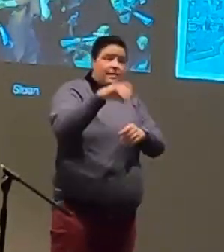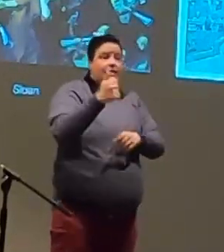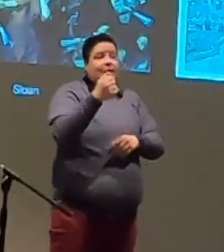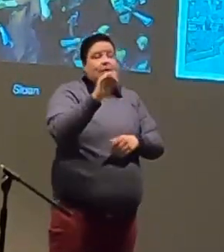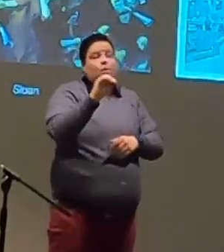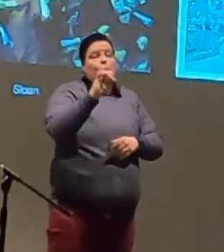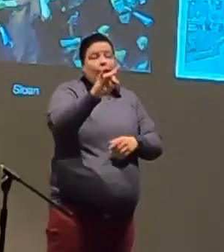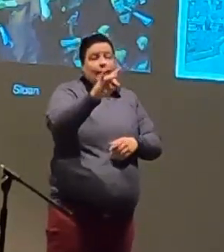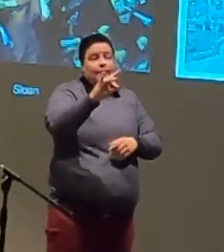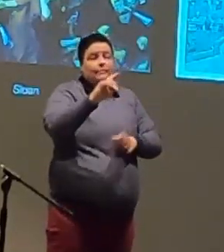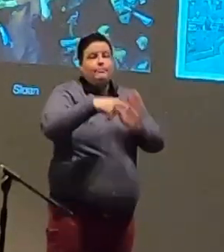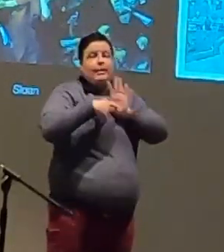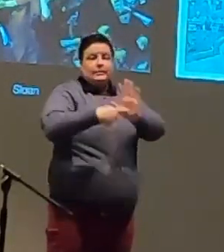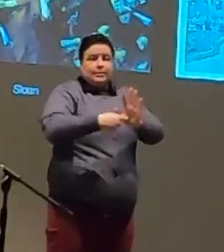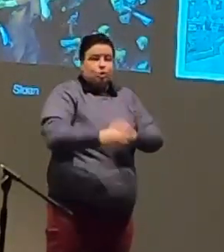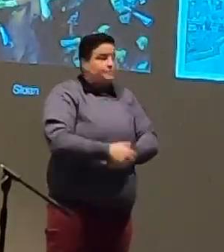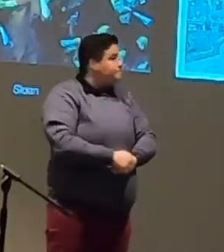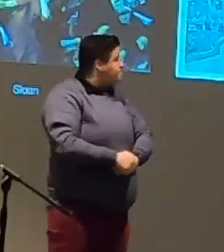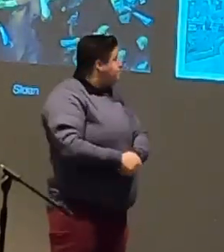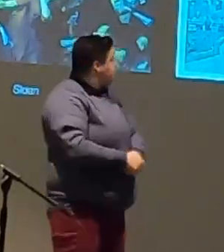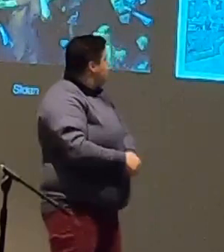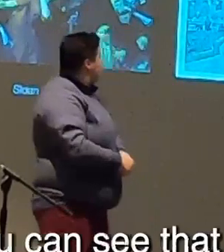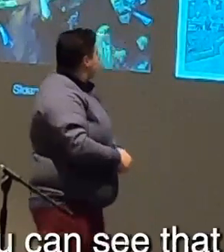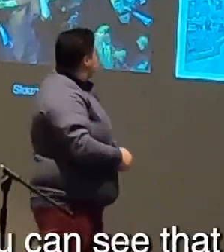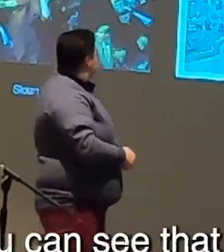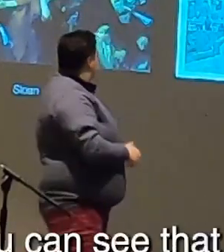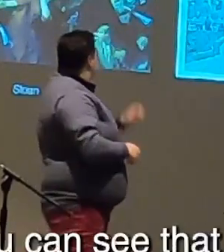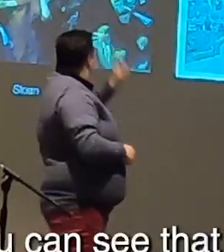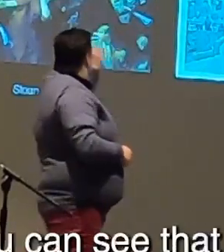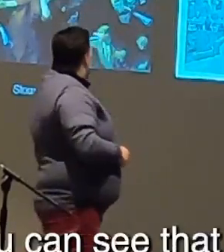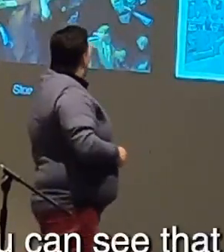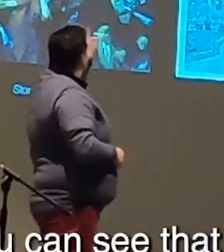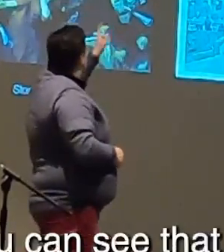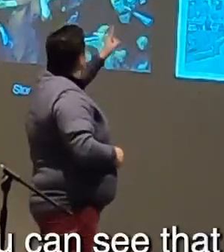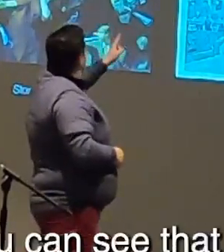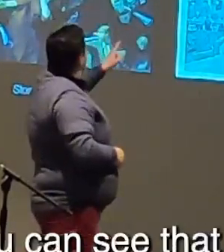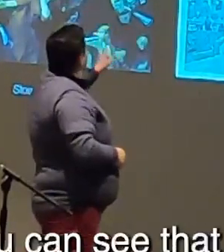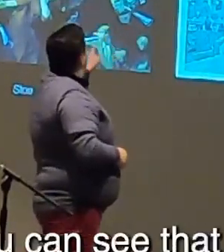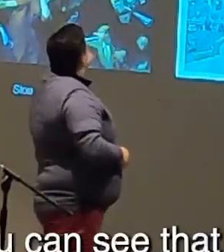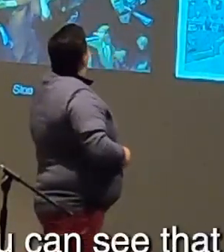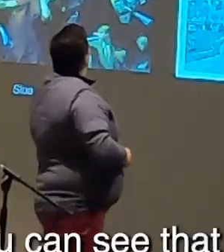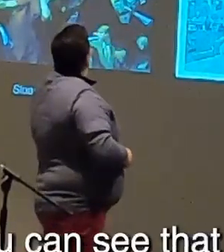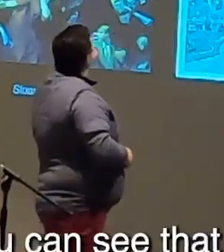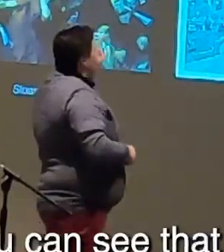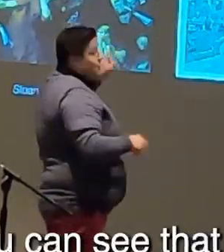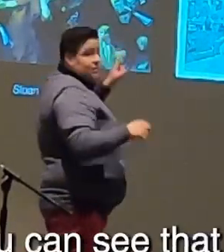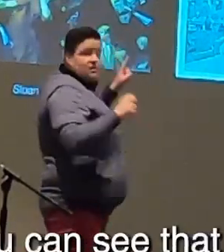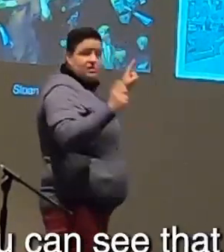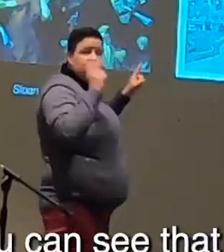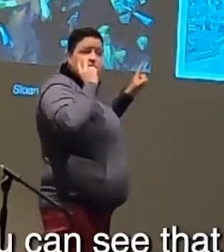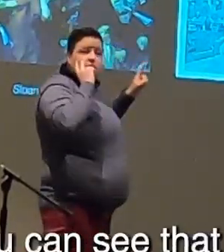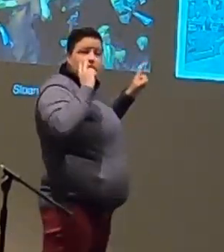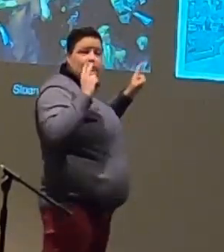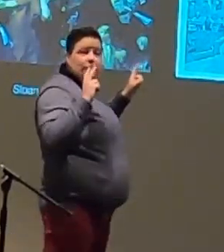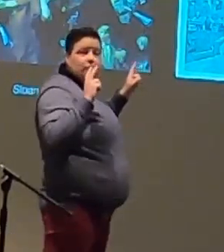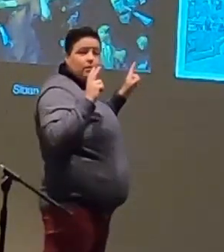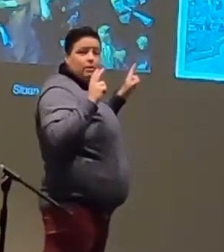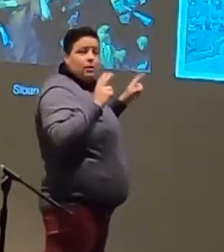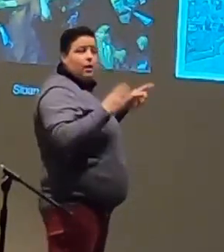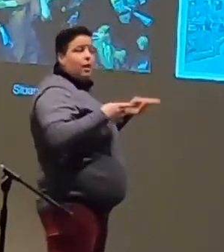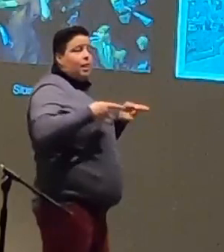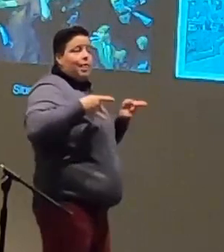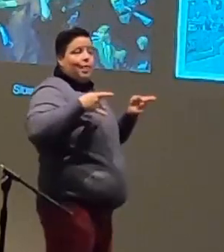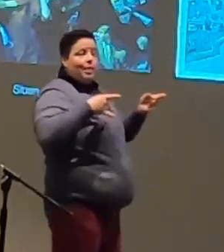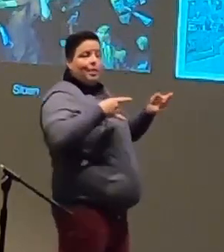1908 exhibition. So if you take a look at this, you can see that really by no means do these artworks really